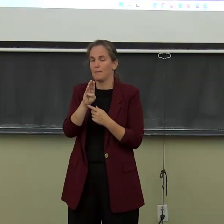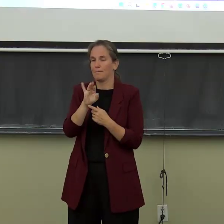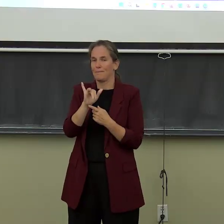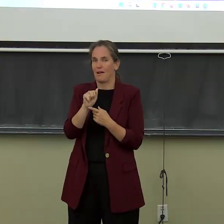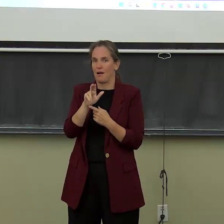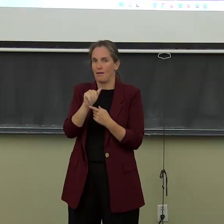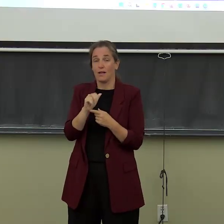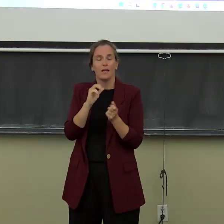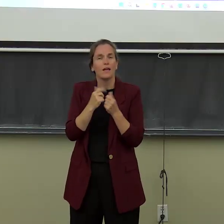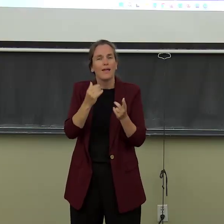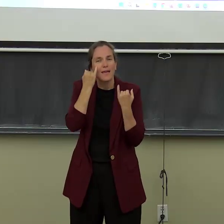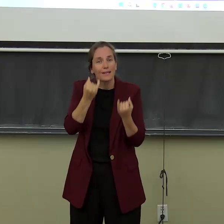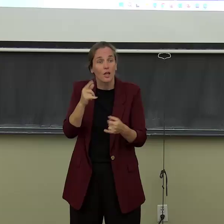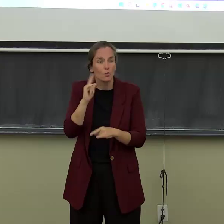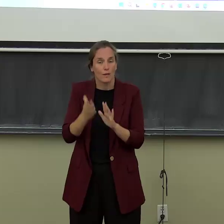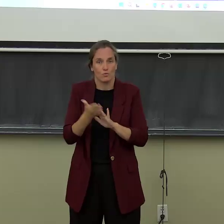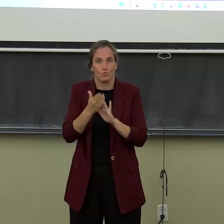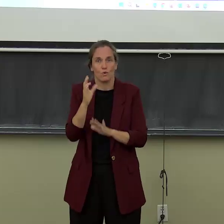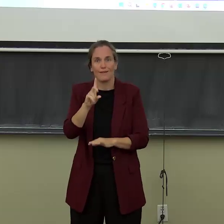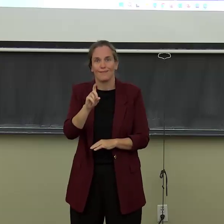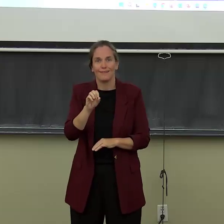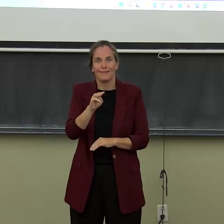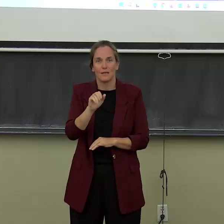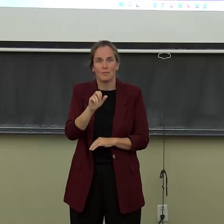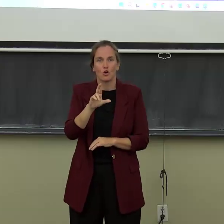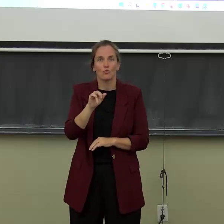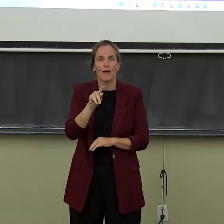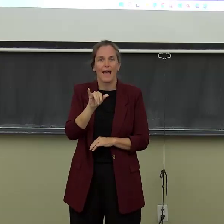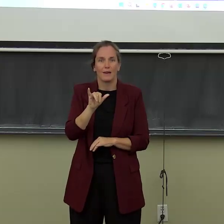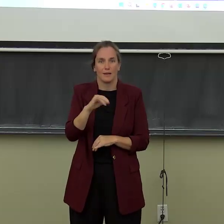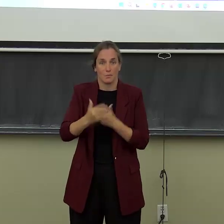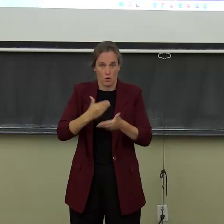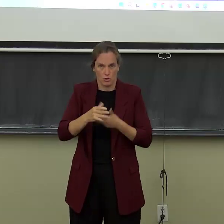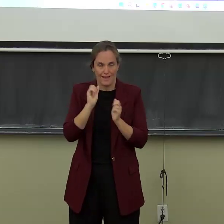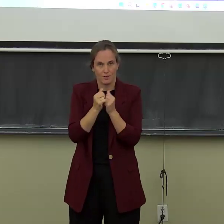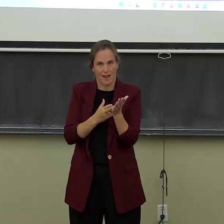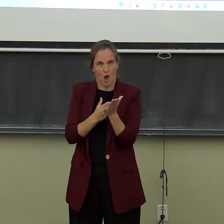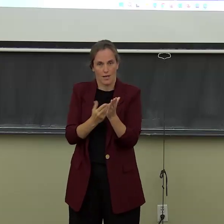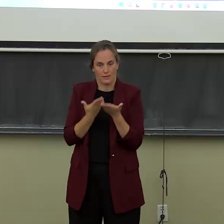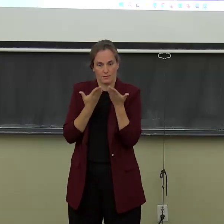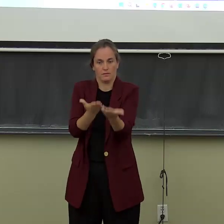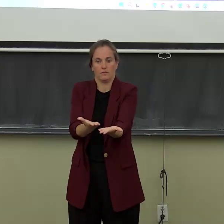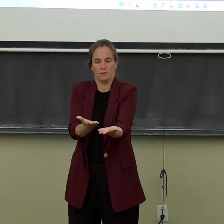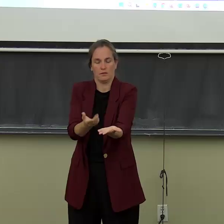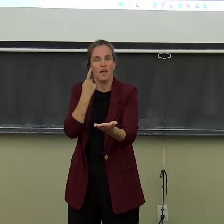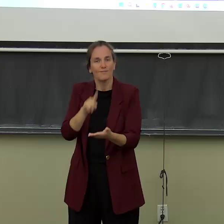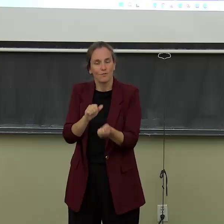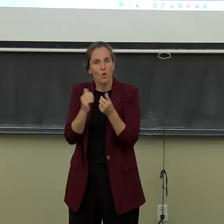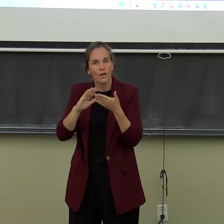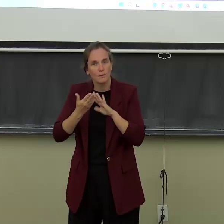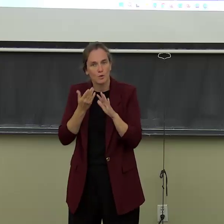of when you run a democratic process, you have to be honest about what's on the table for a community to decide and what's